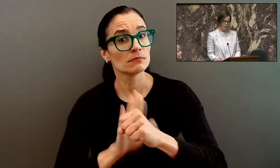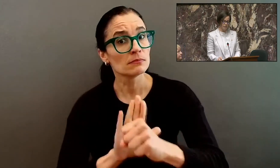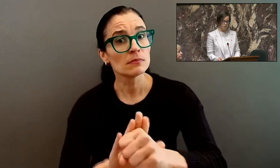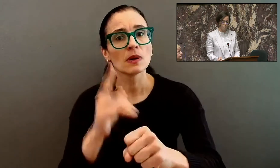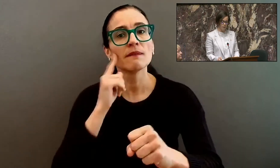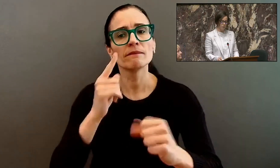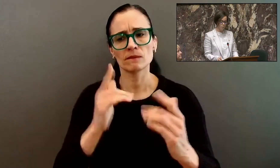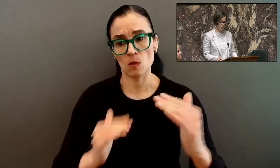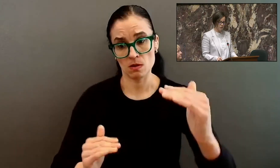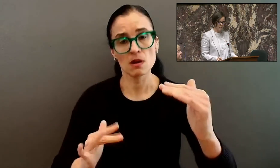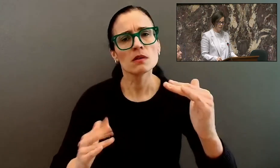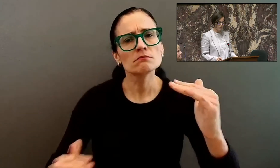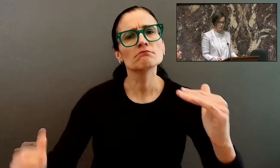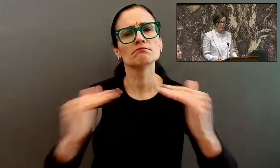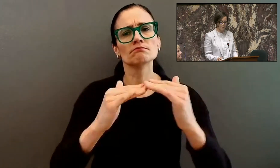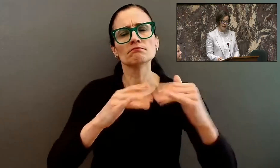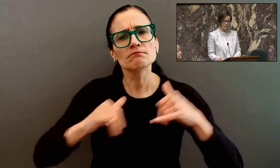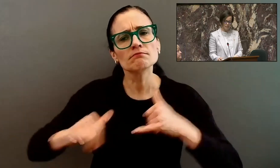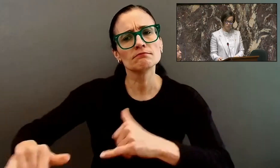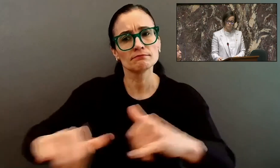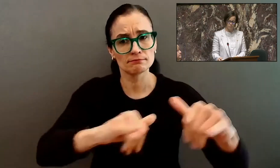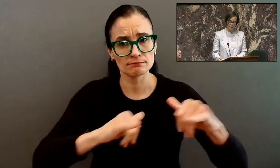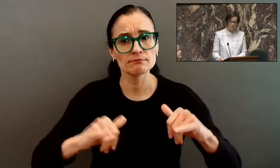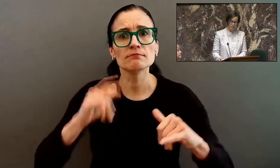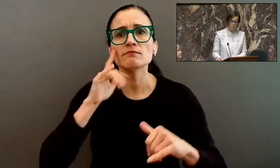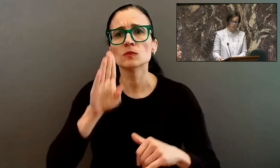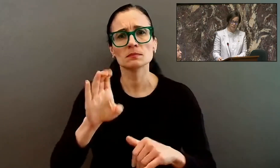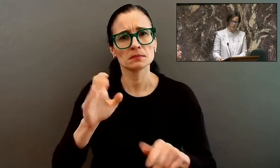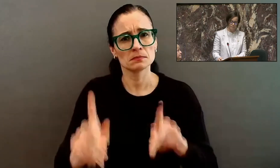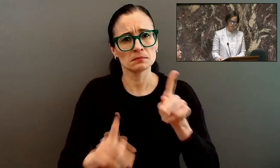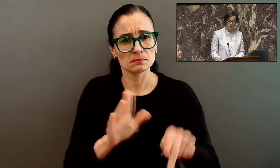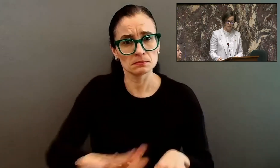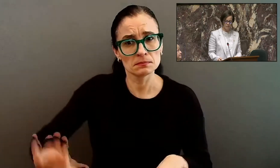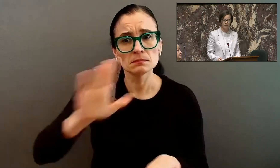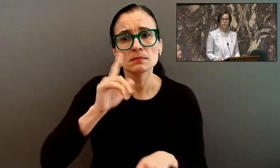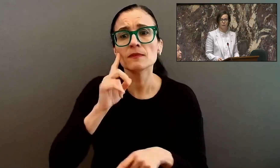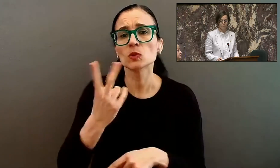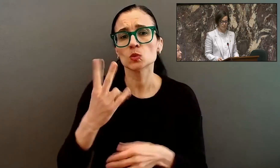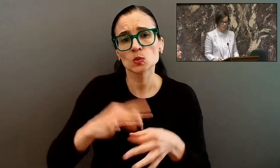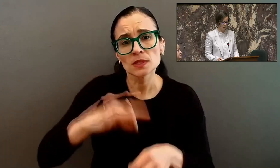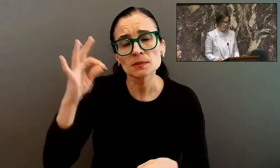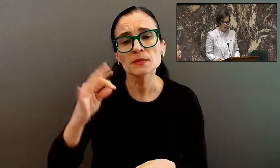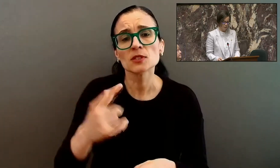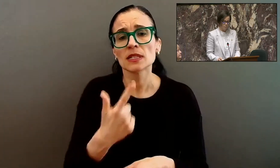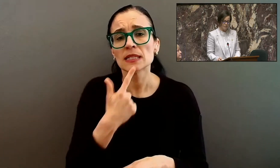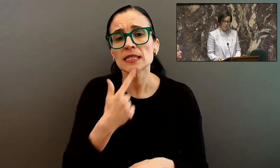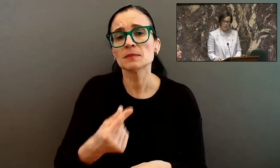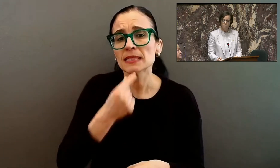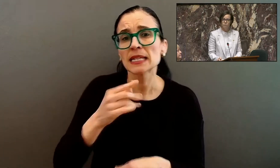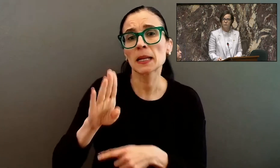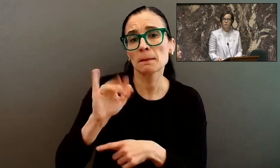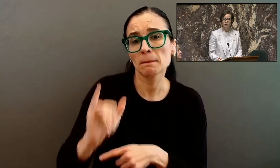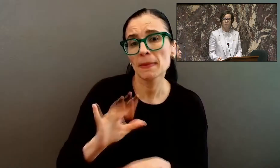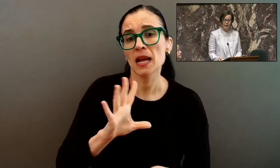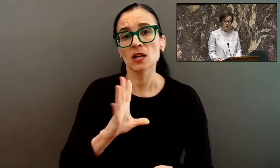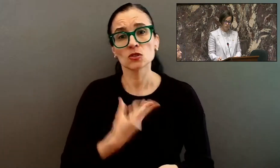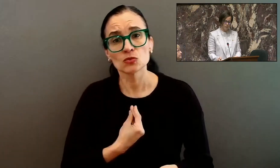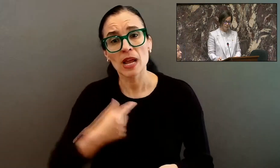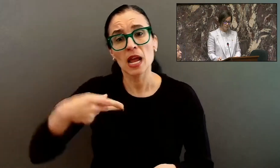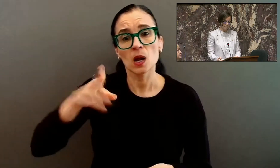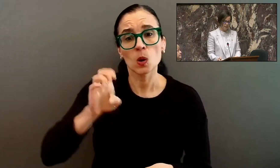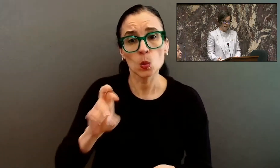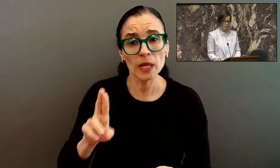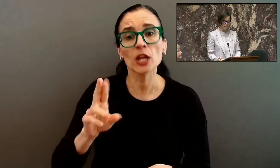bi, trans, queer, questioning, intersex, and asexual plus communities of this province. We see you, you matter